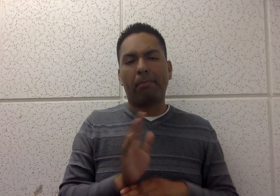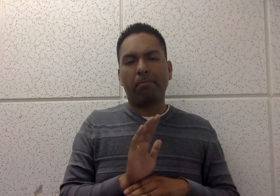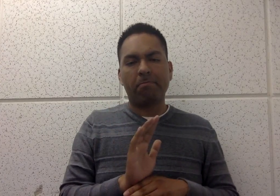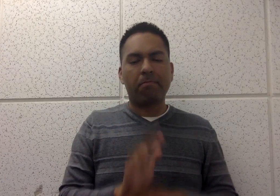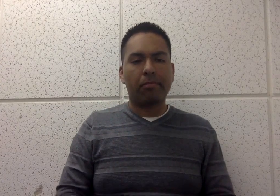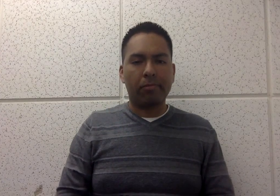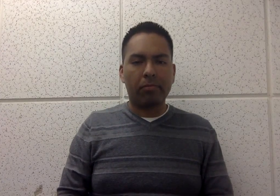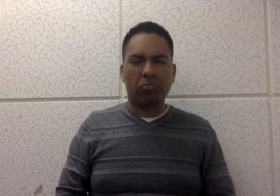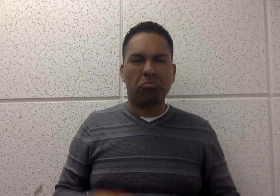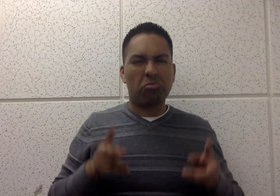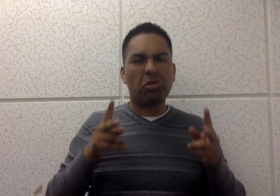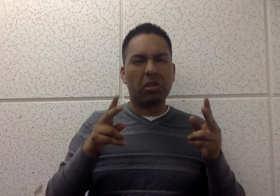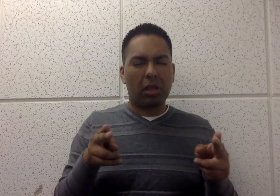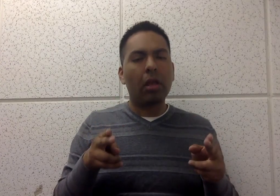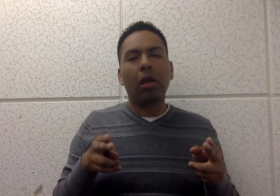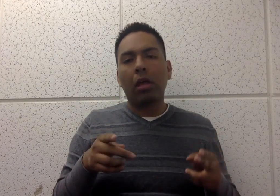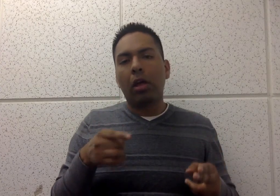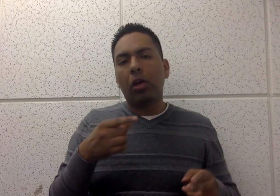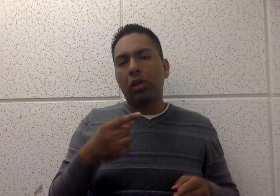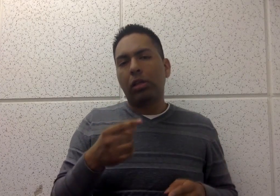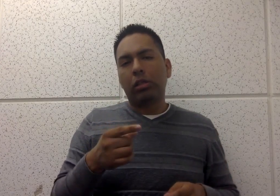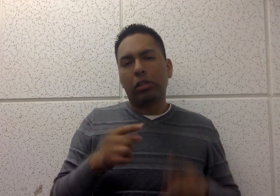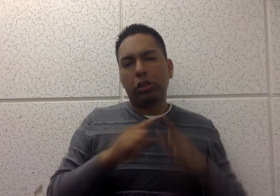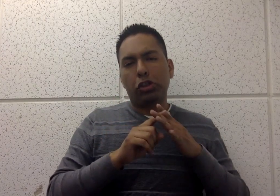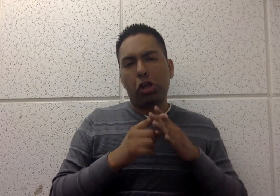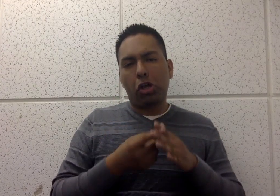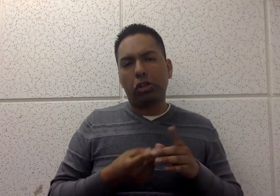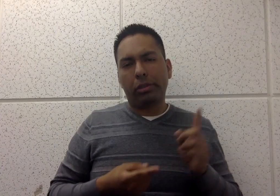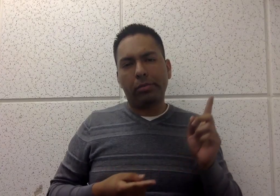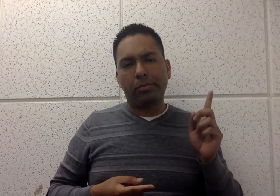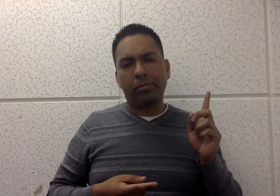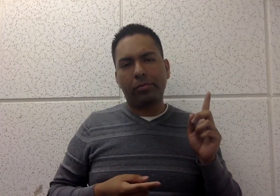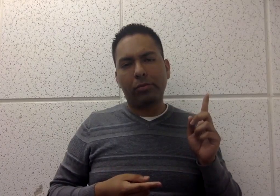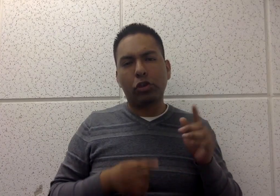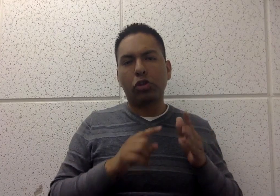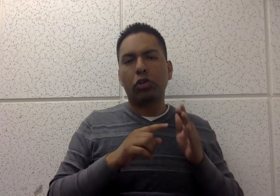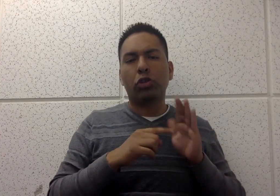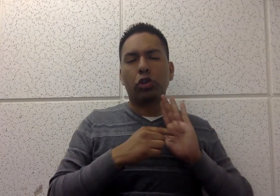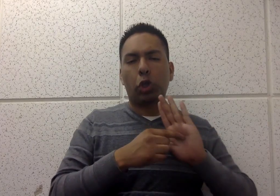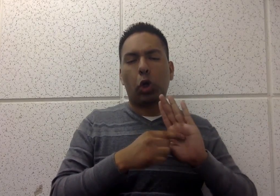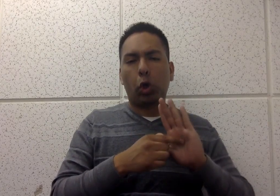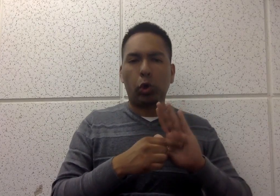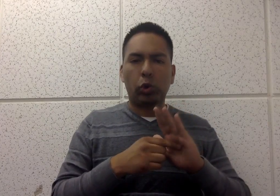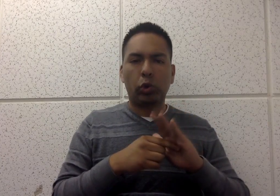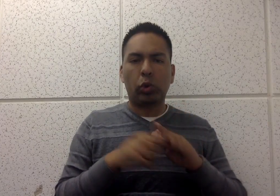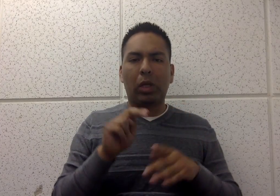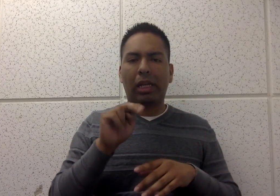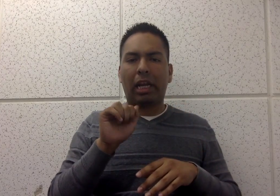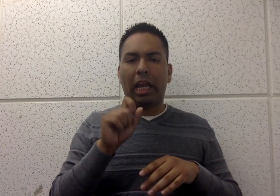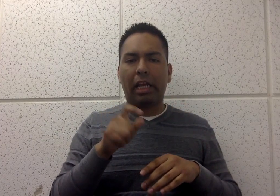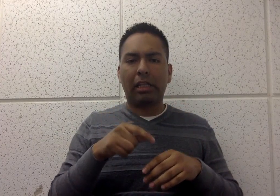And this will start out, first of all, showing you the nest entrance. So the idea is that ants are coming in and out of the nest